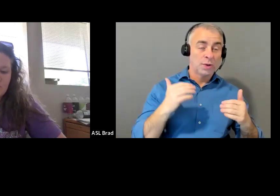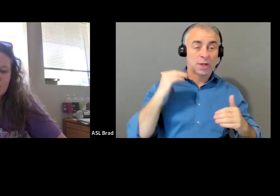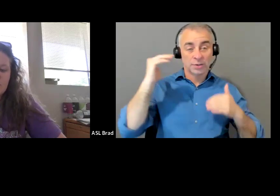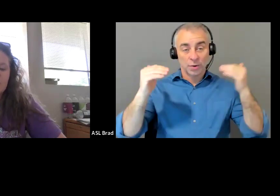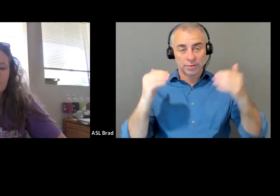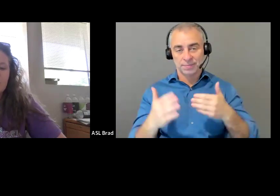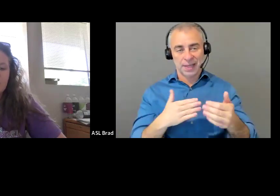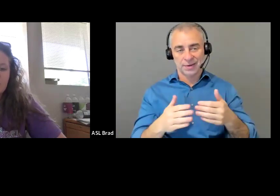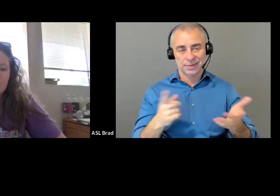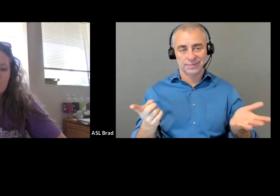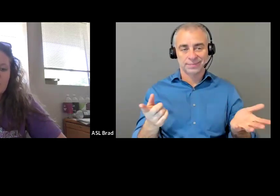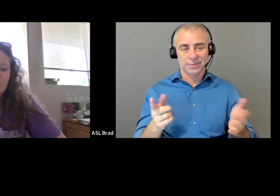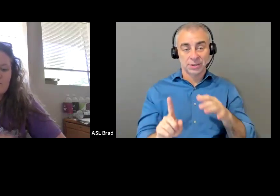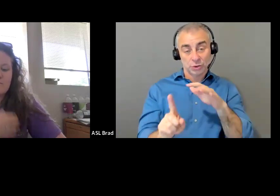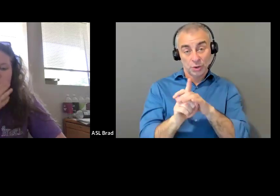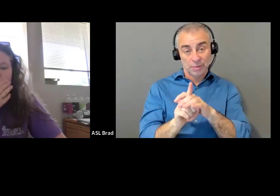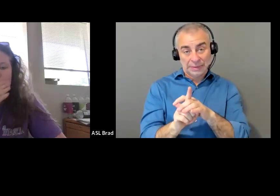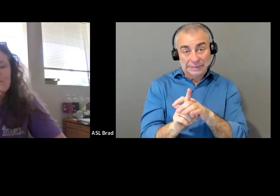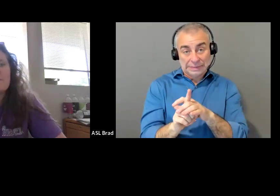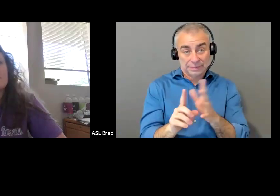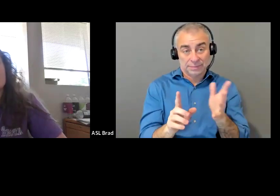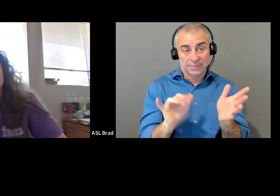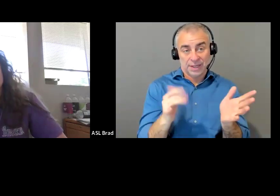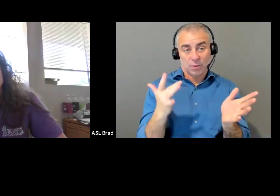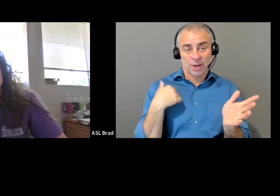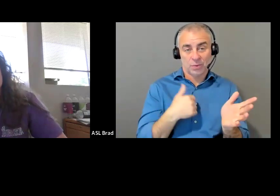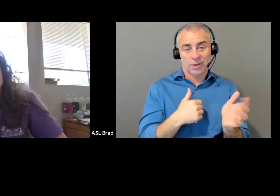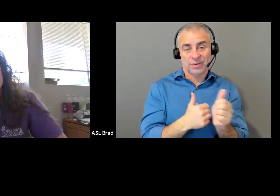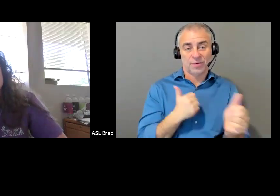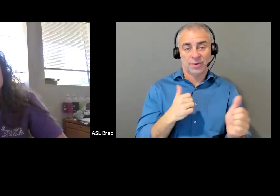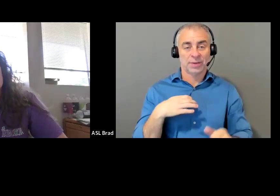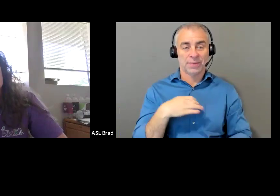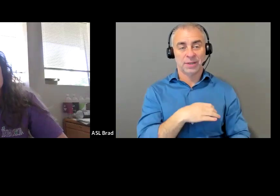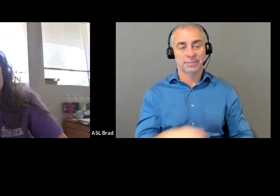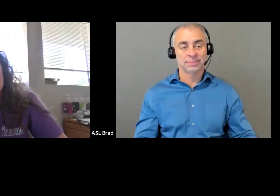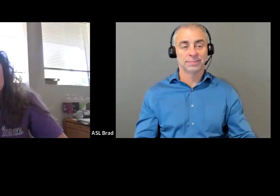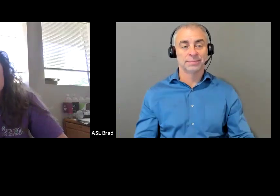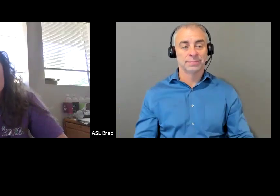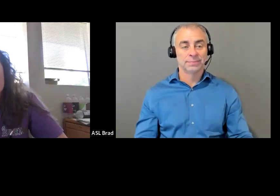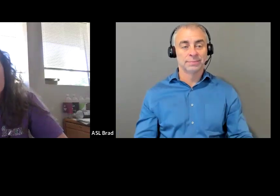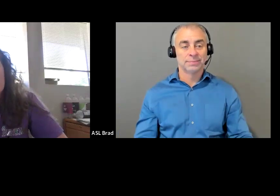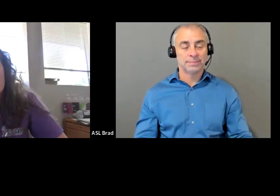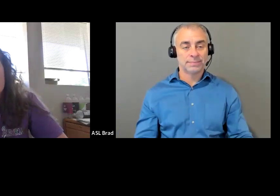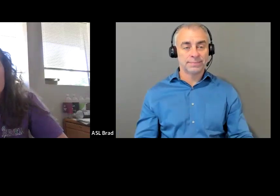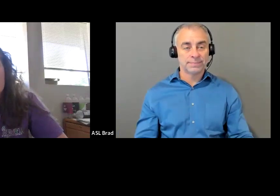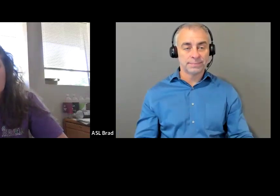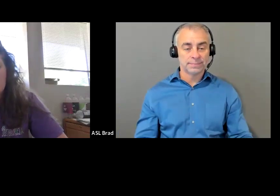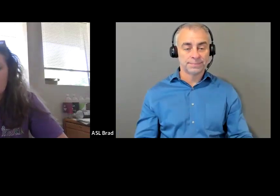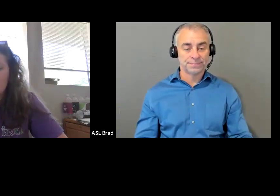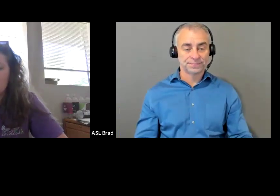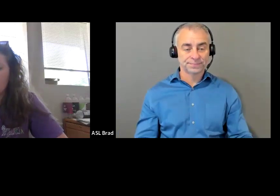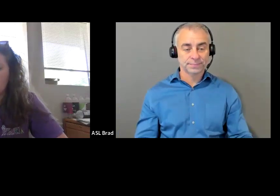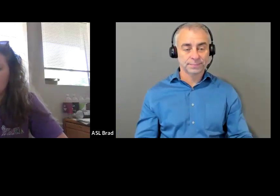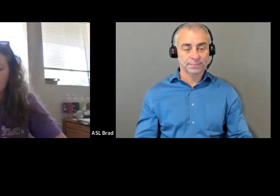So that's probably why we kind of have shied away from them a little bit. Yeah, I'm wondering if it would